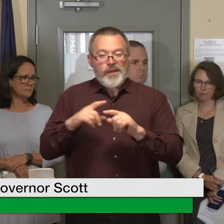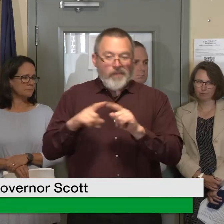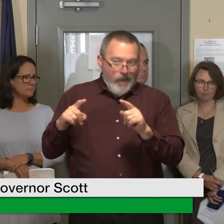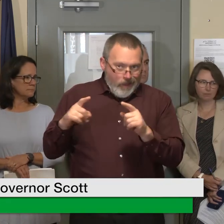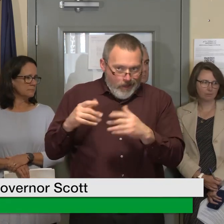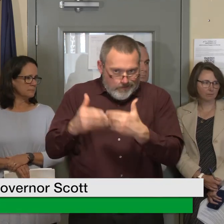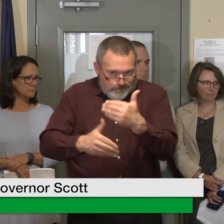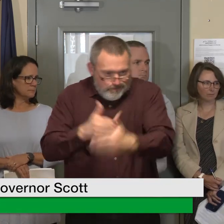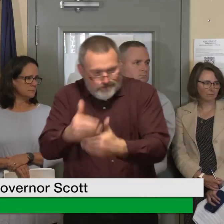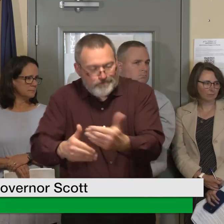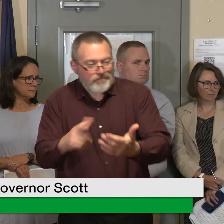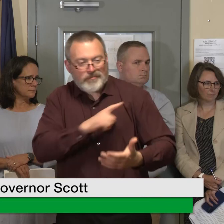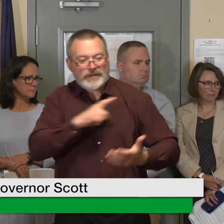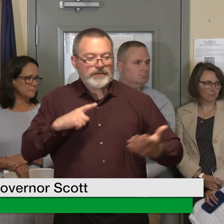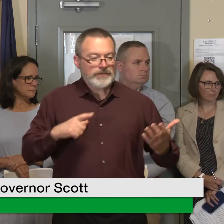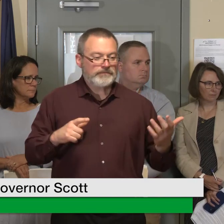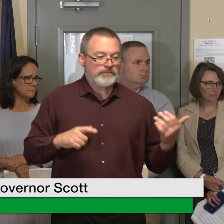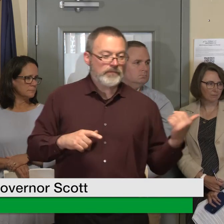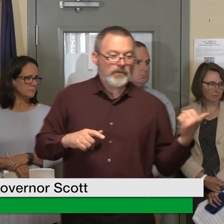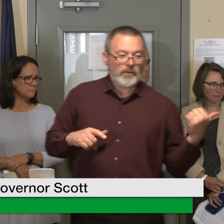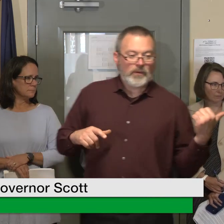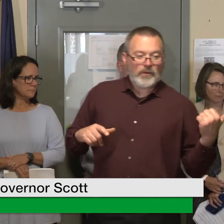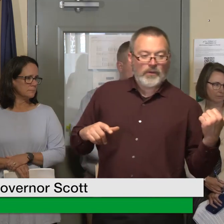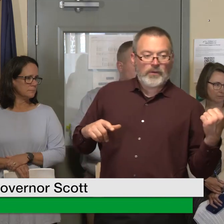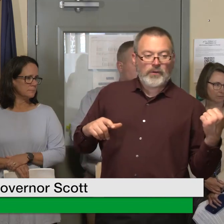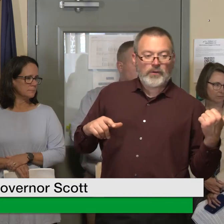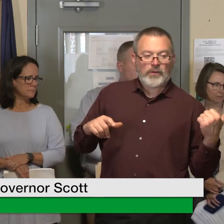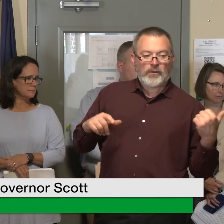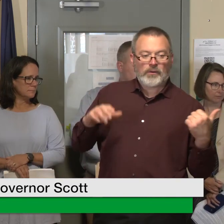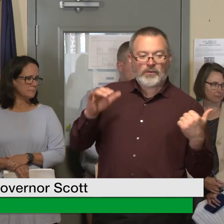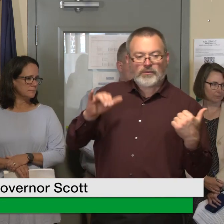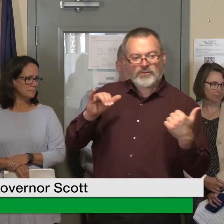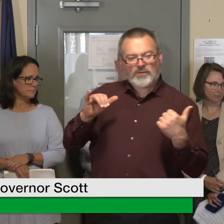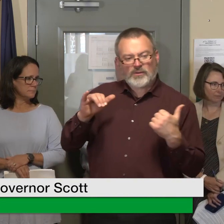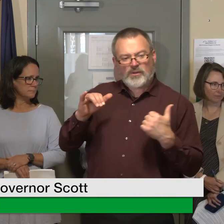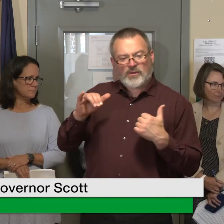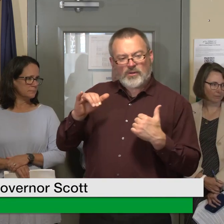So places like Woodstock that canceled their improvement